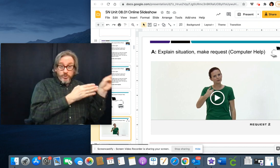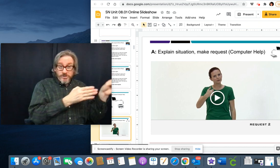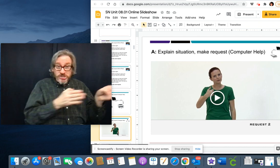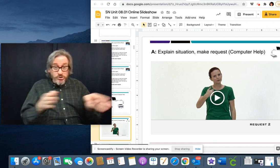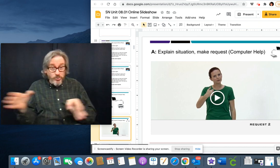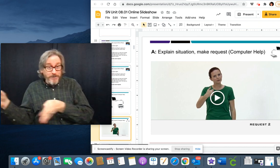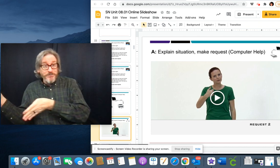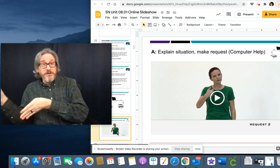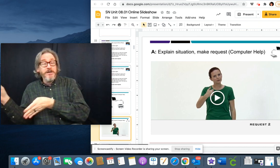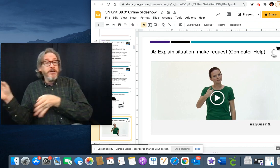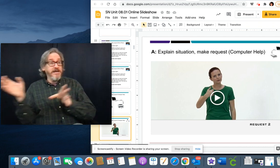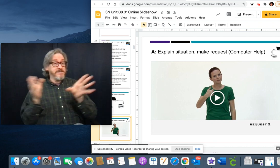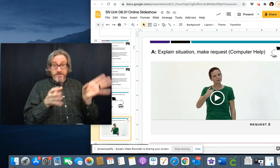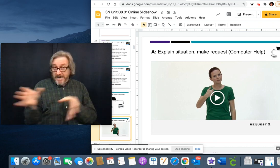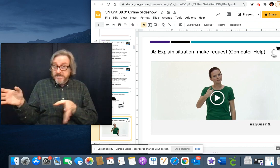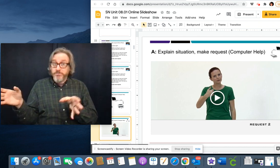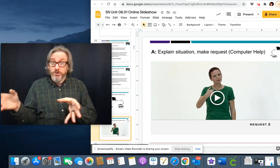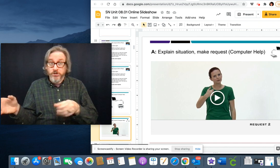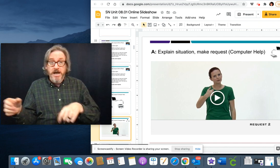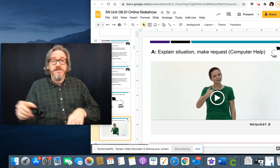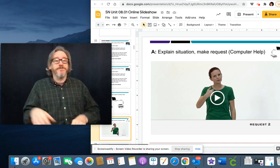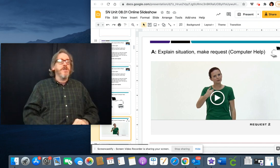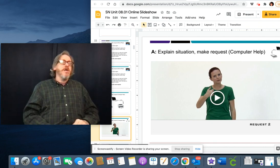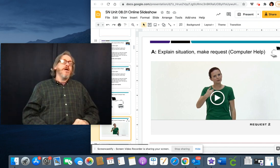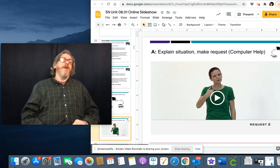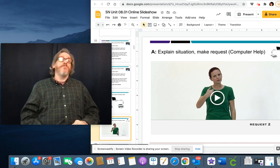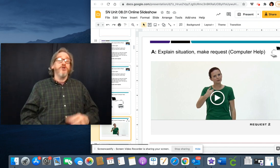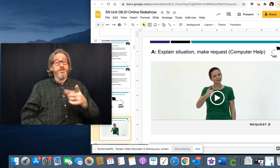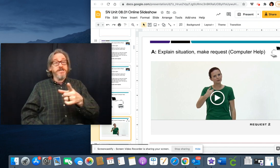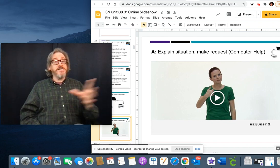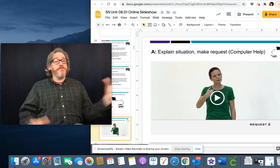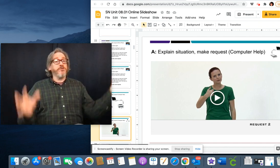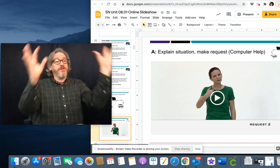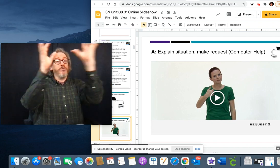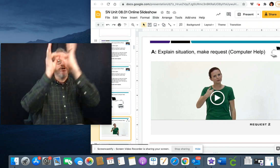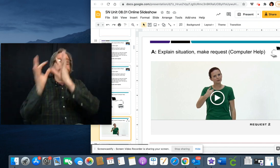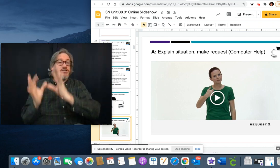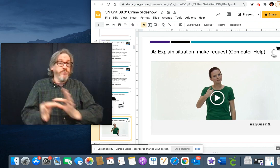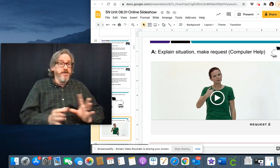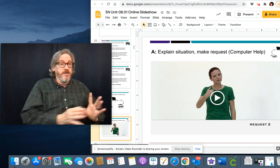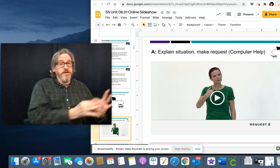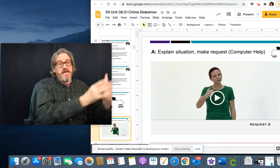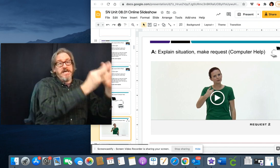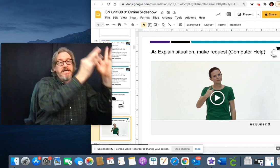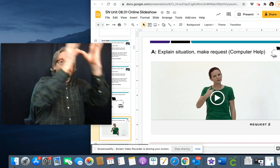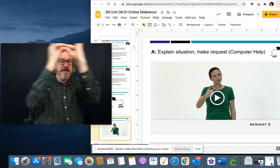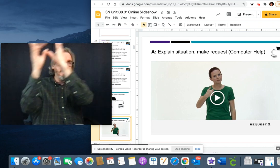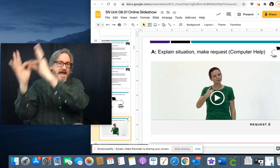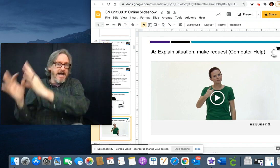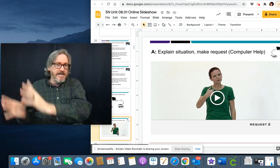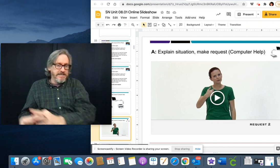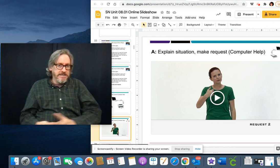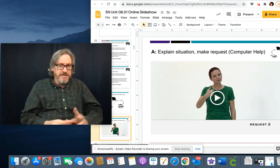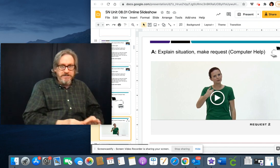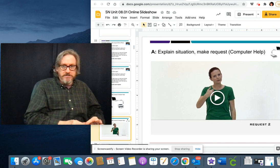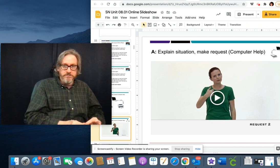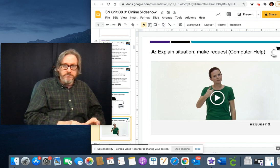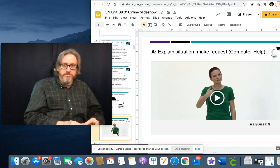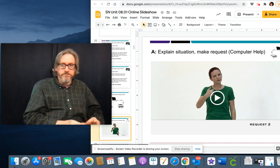That when you do a sweep, it's a plan. It's pluralized. She does a similar thing where she's doing